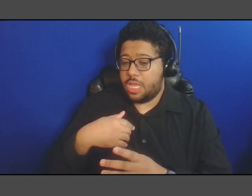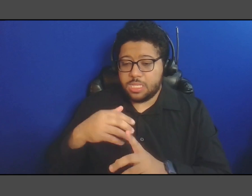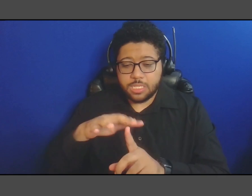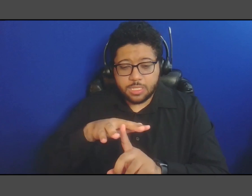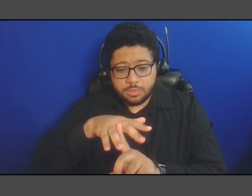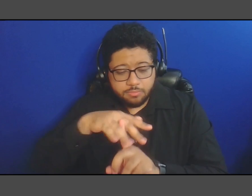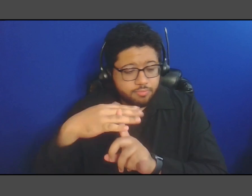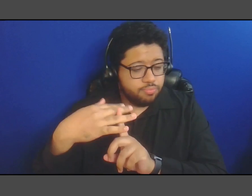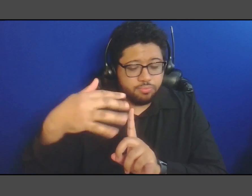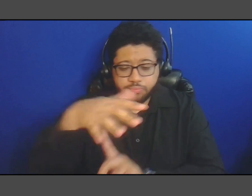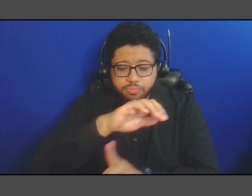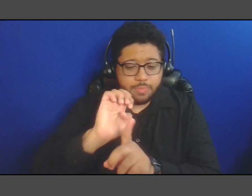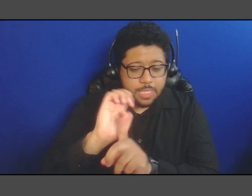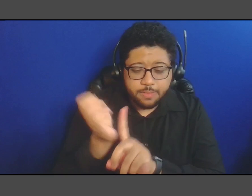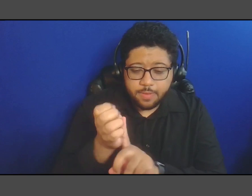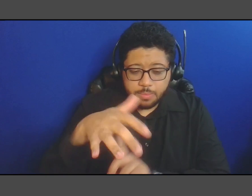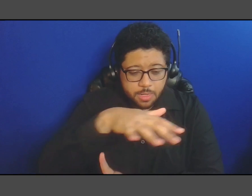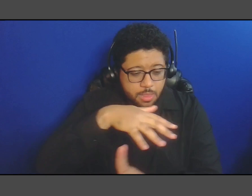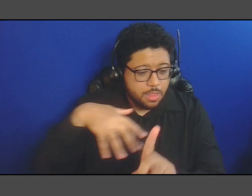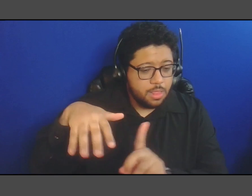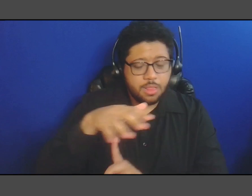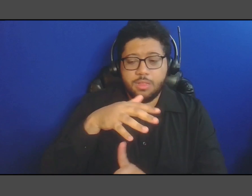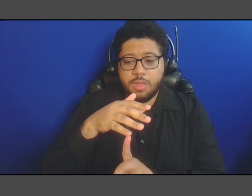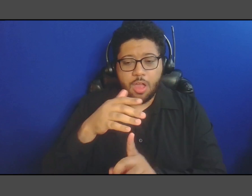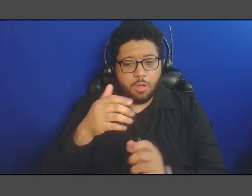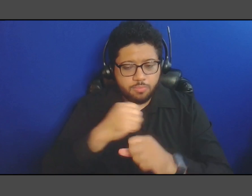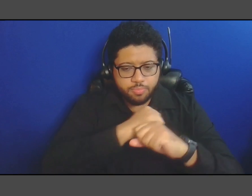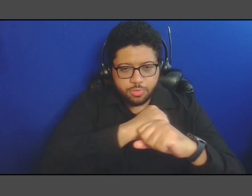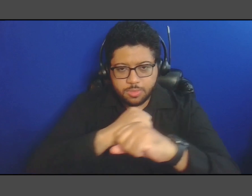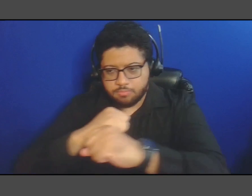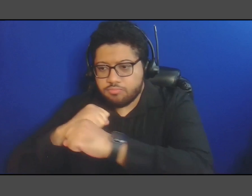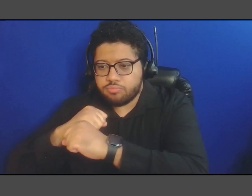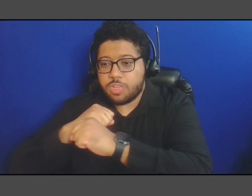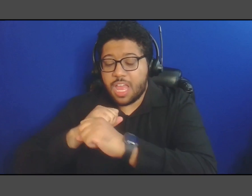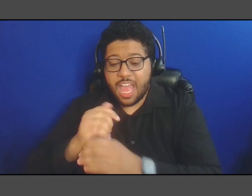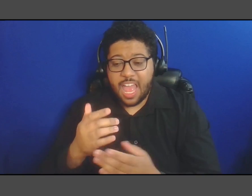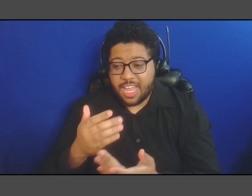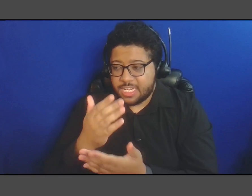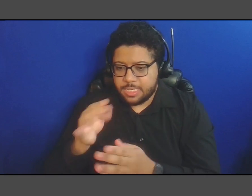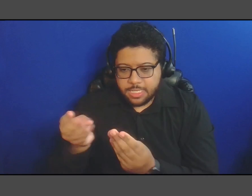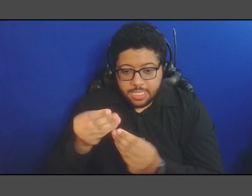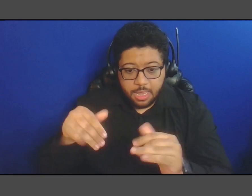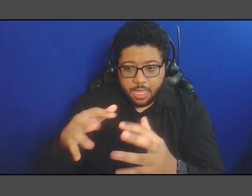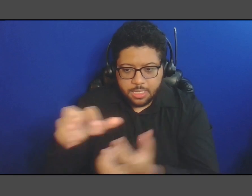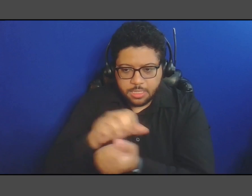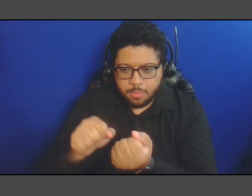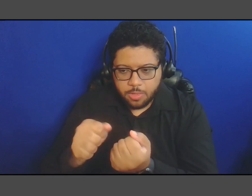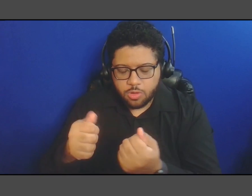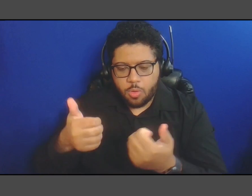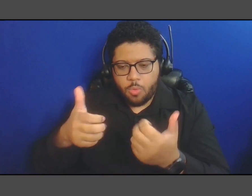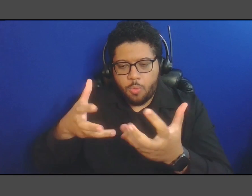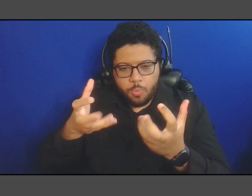regenerate landscapes, and make sure that we have a future for our grandchildren here.